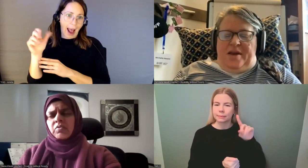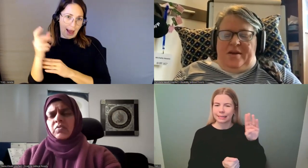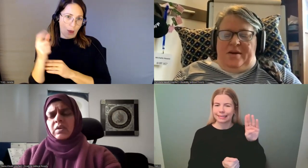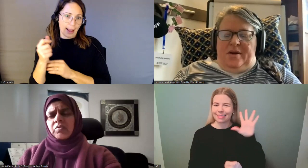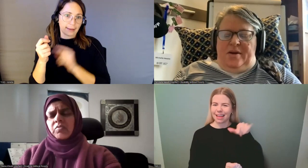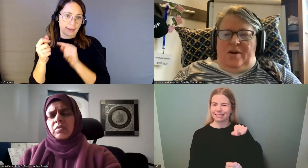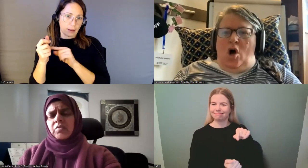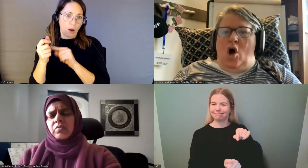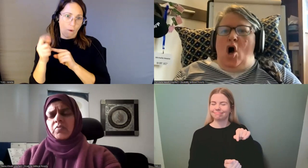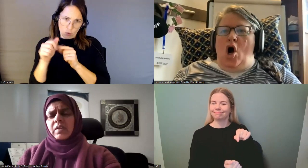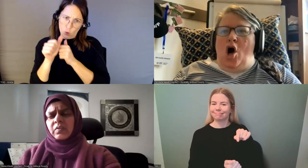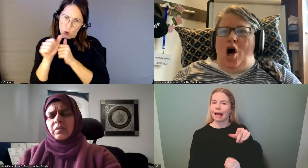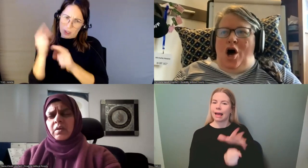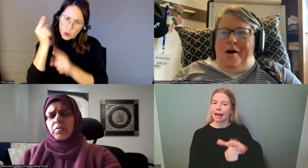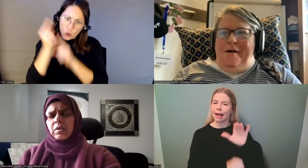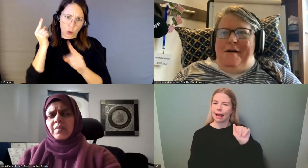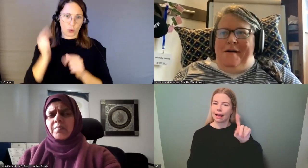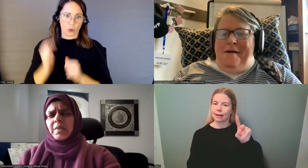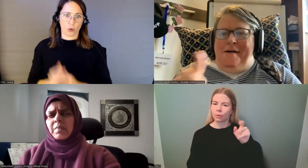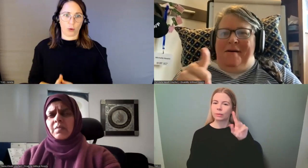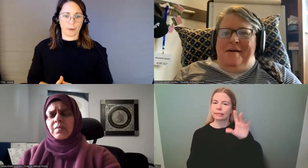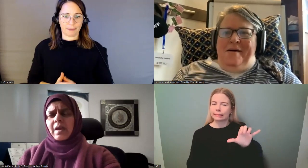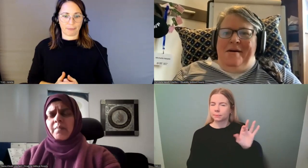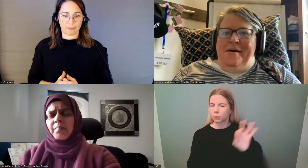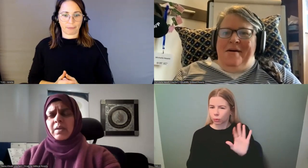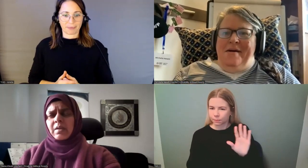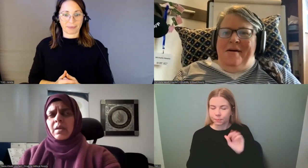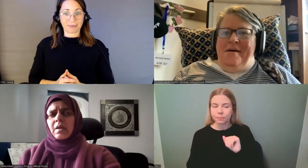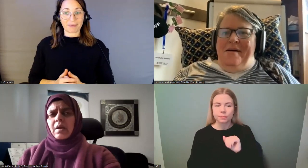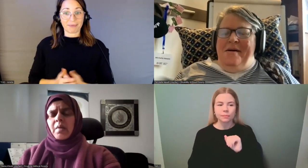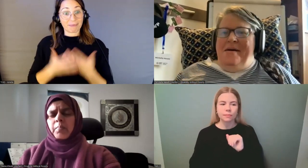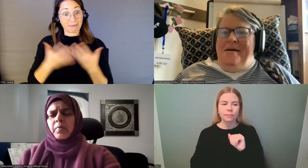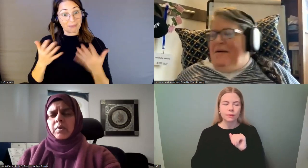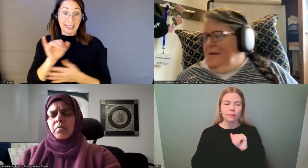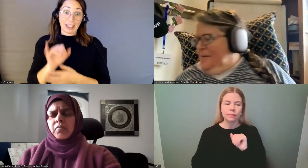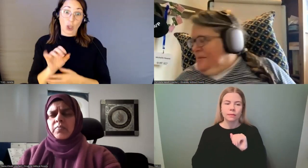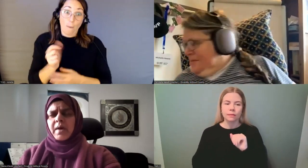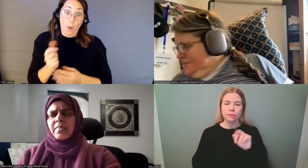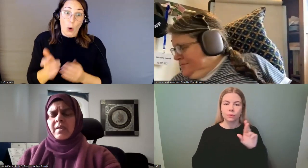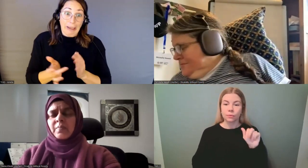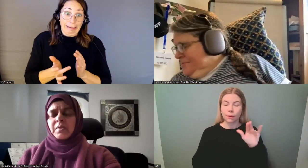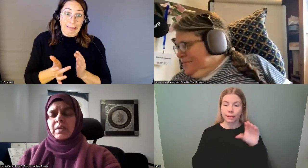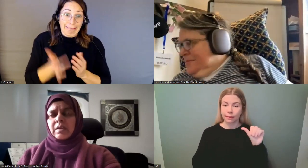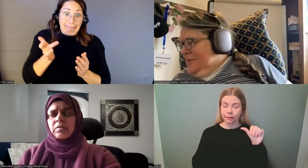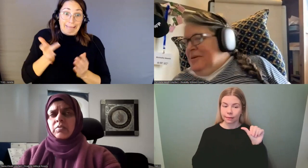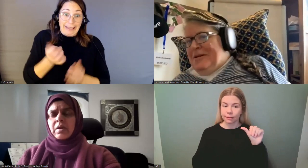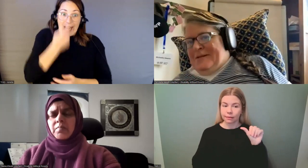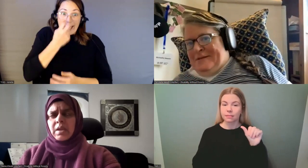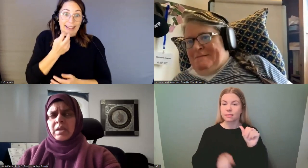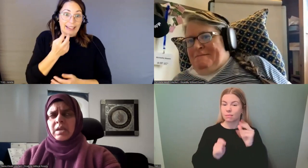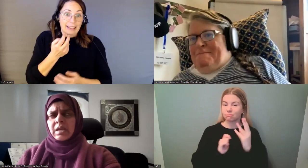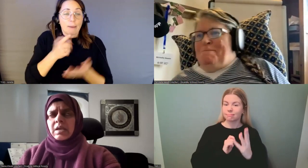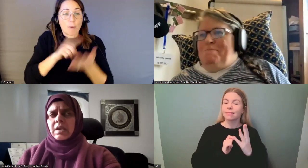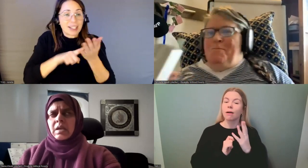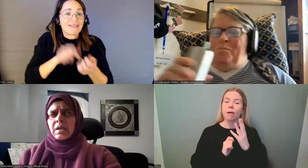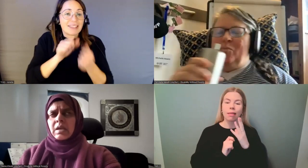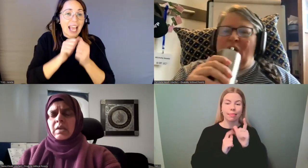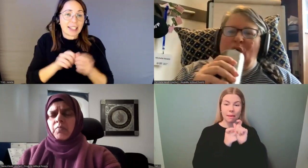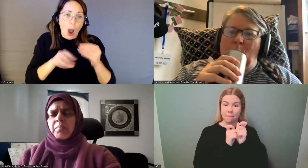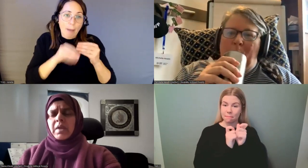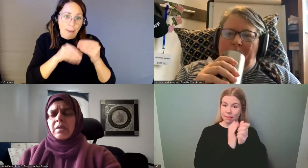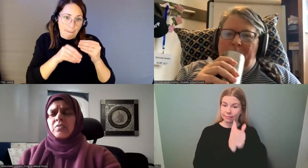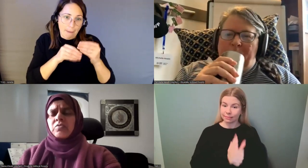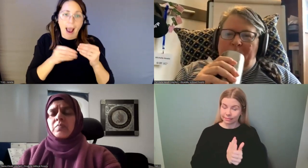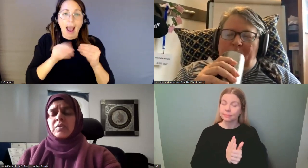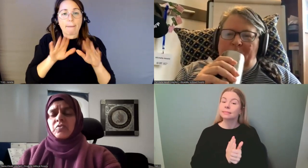Now here's the risk, though. These amendments have been approved by this particular committee.